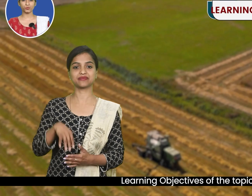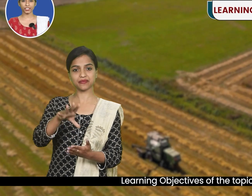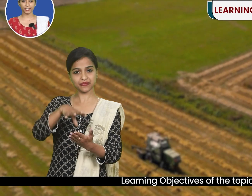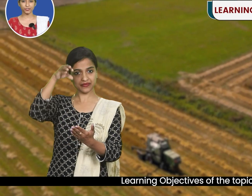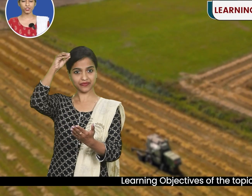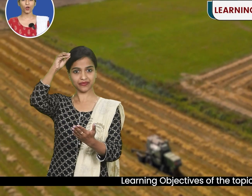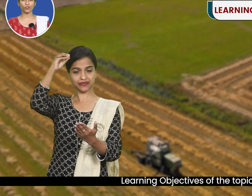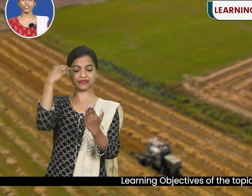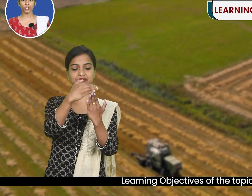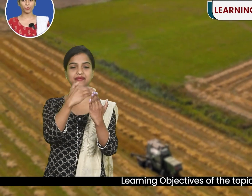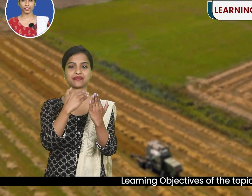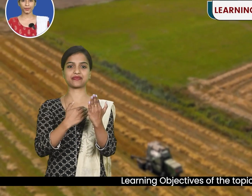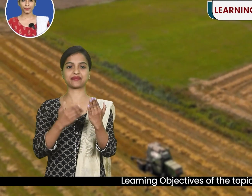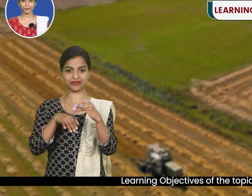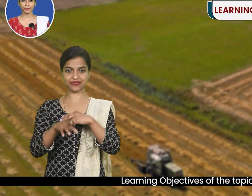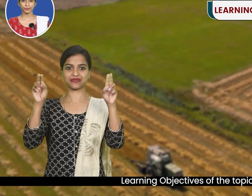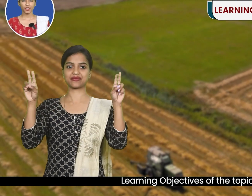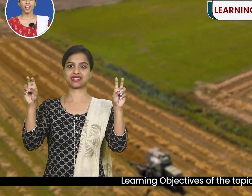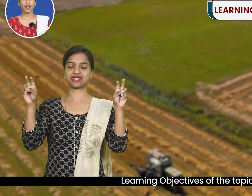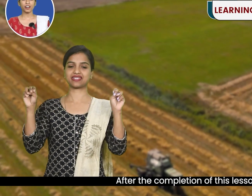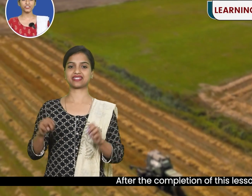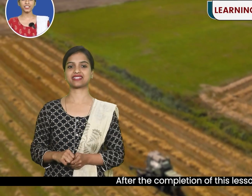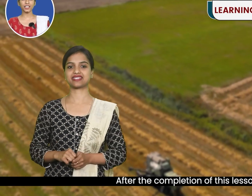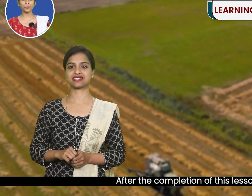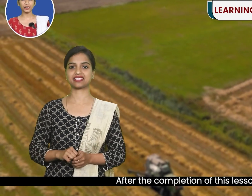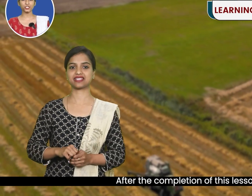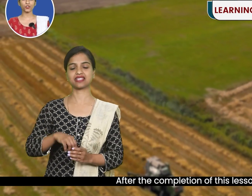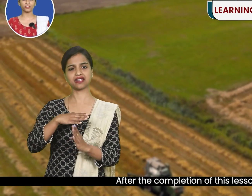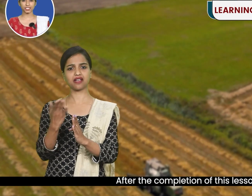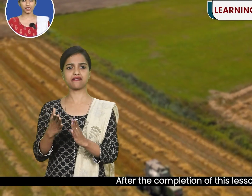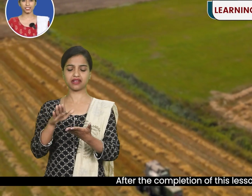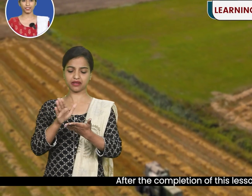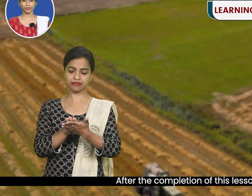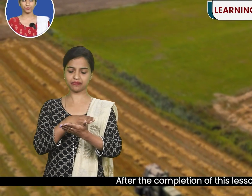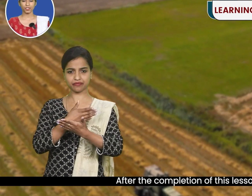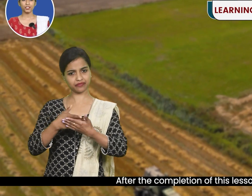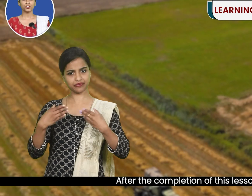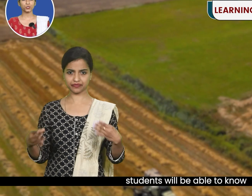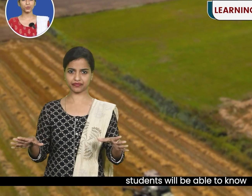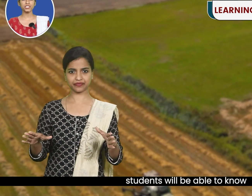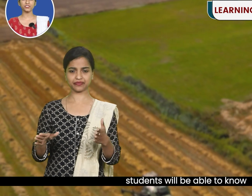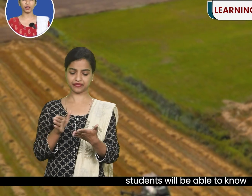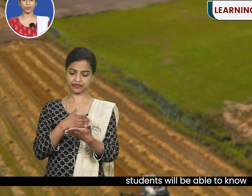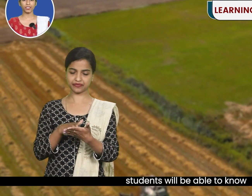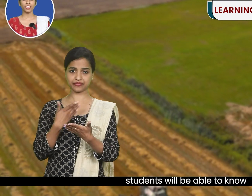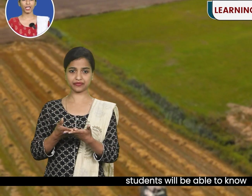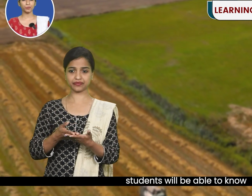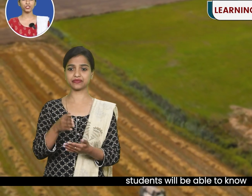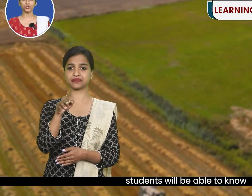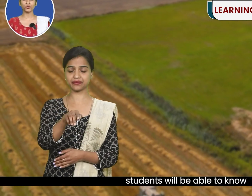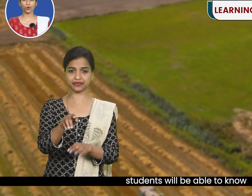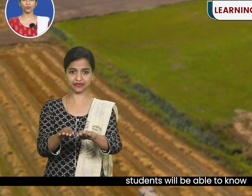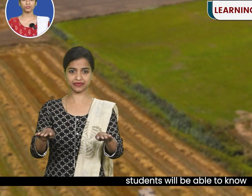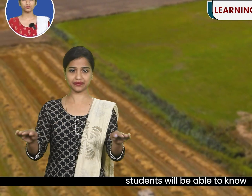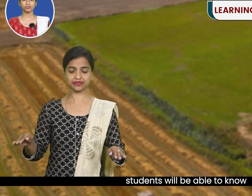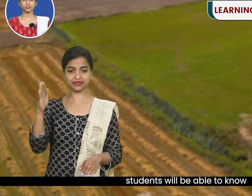Learning objectives of the topic. After the completion of this lesson, students will be able